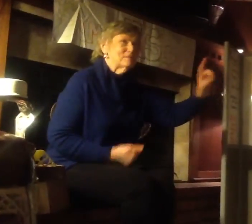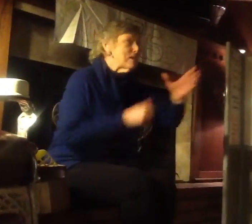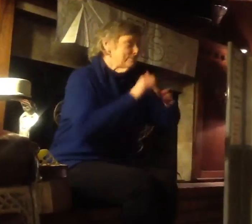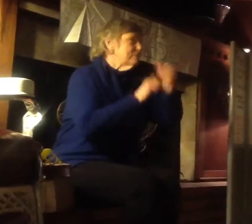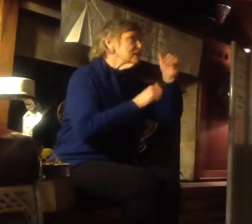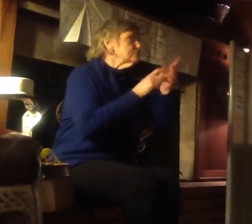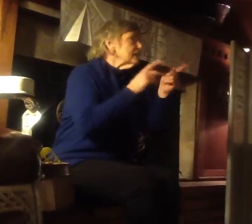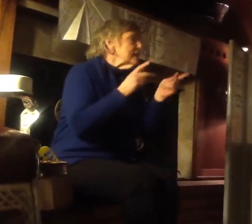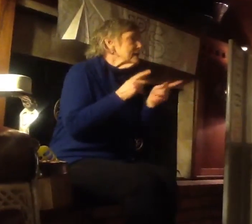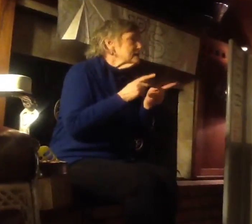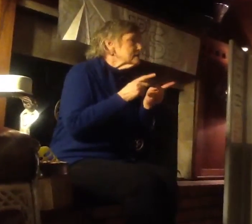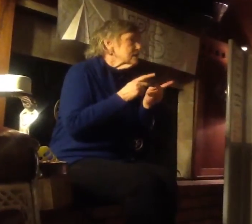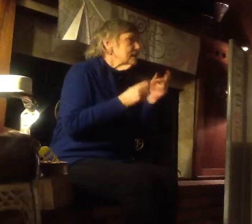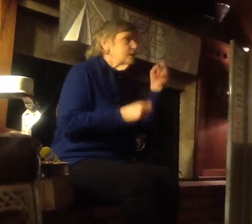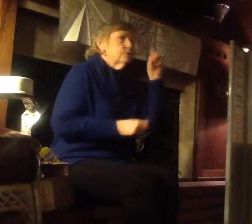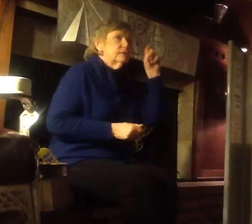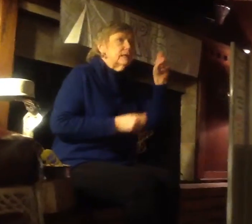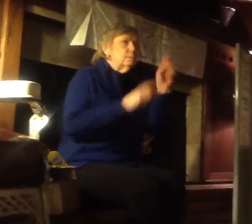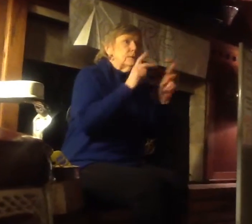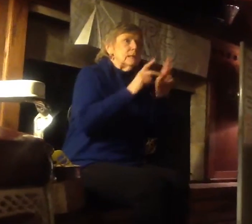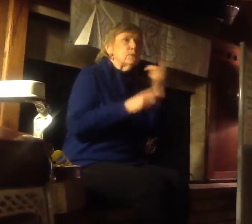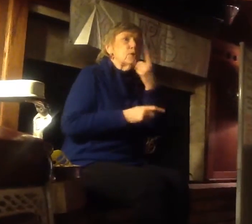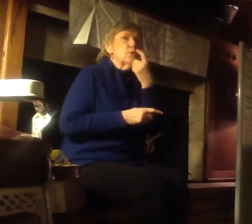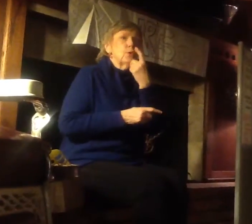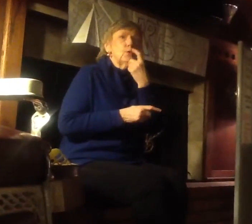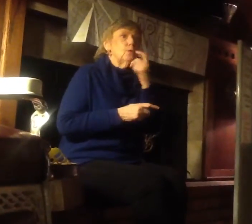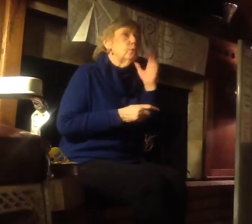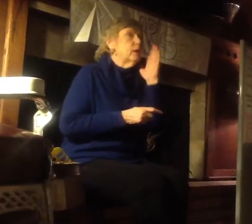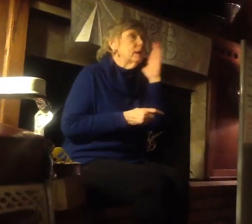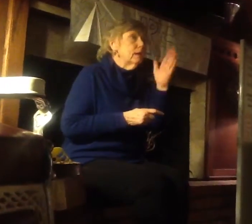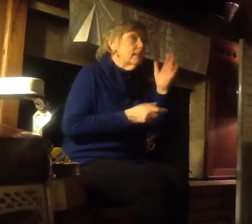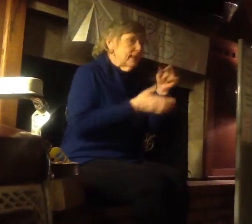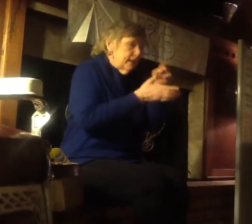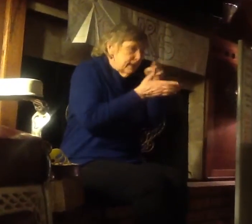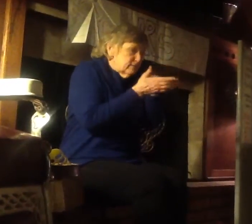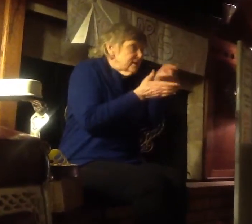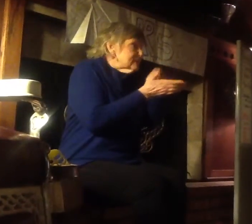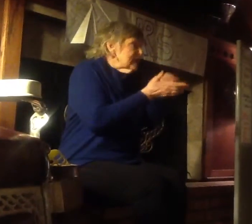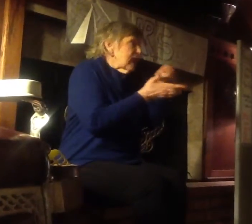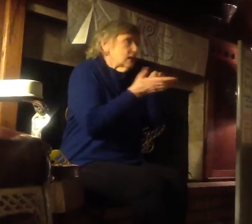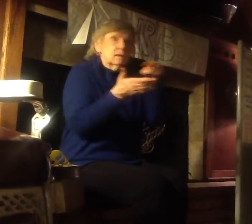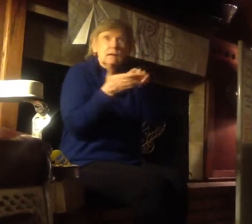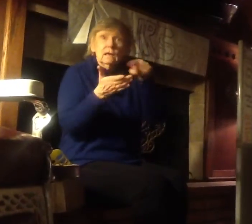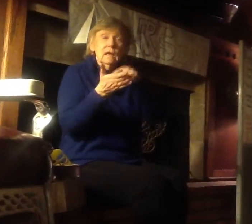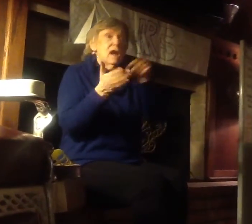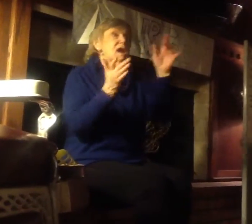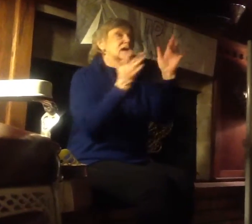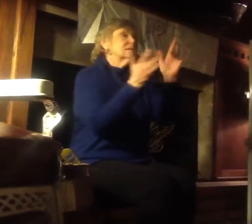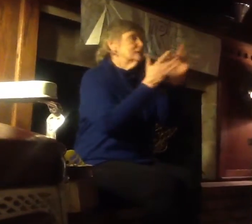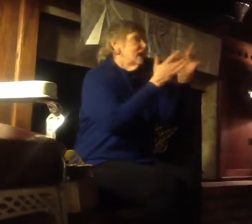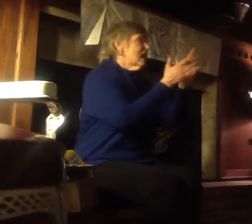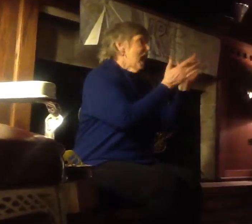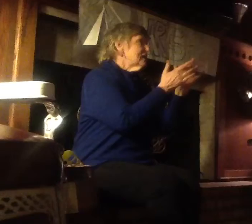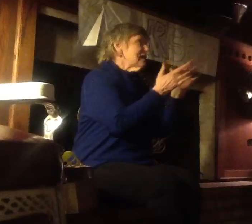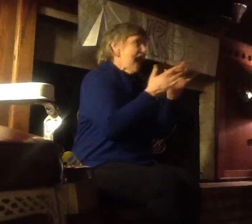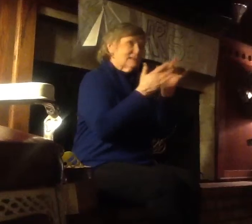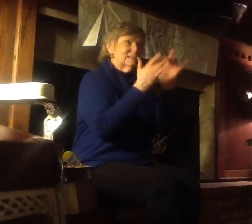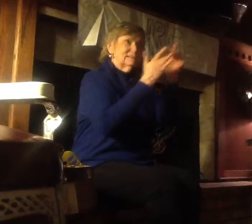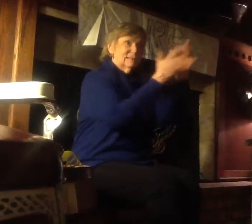where? Best place. Need people who will investigate,